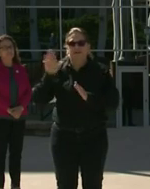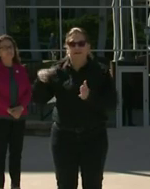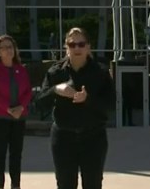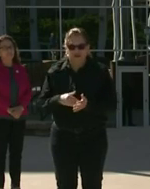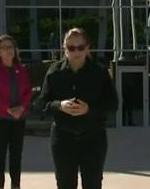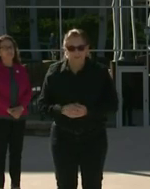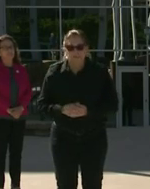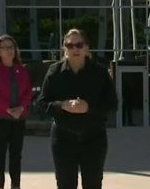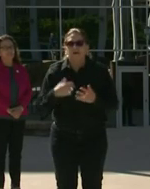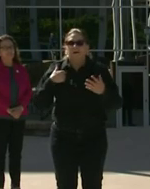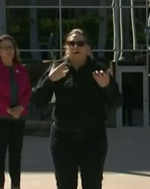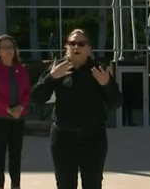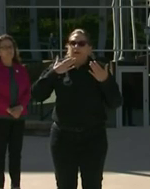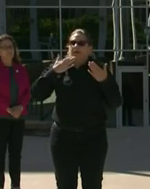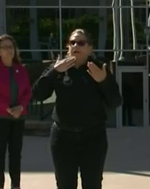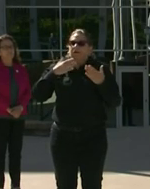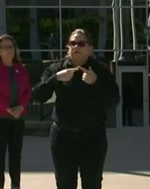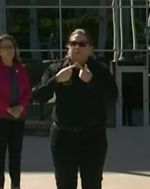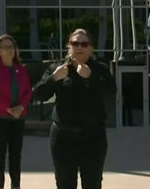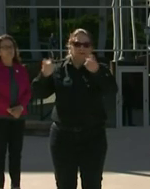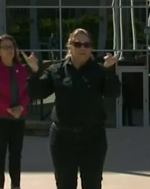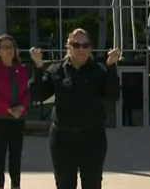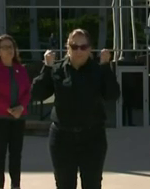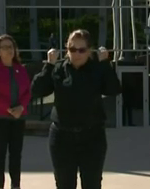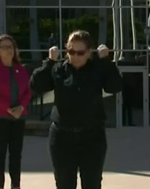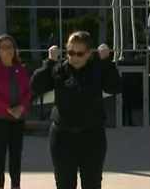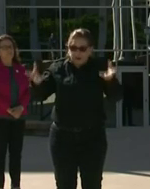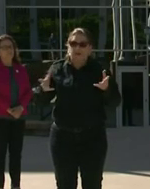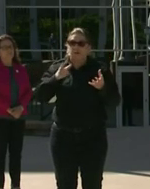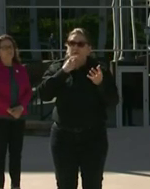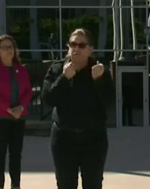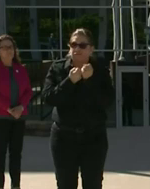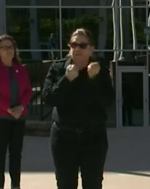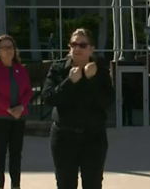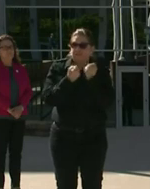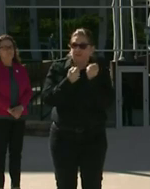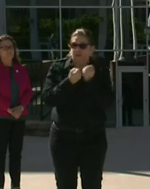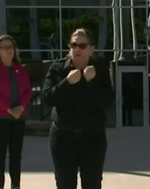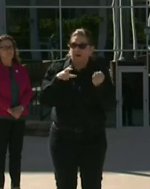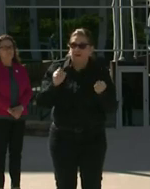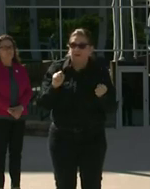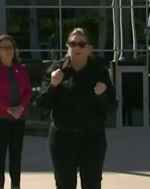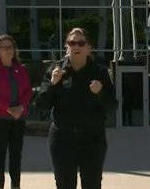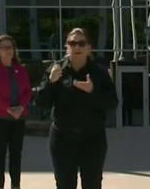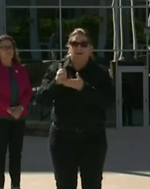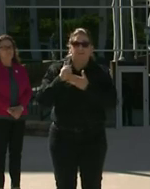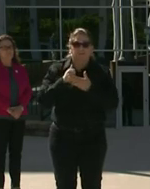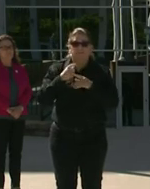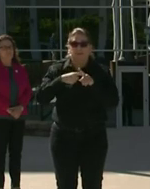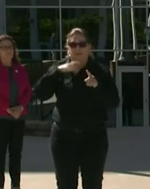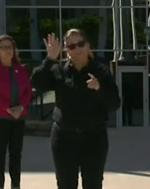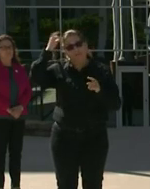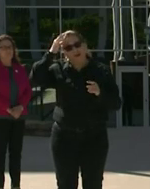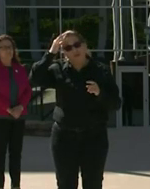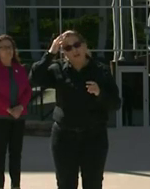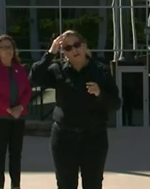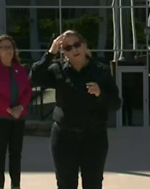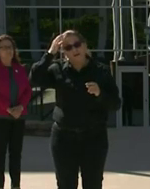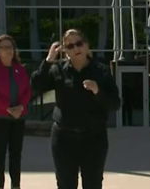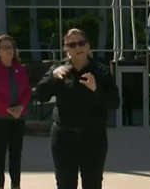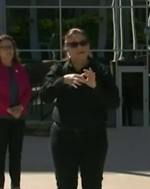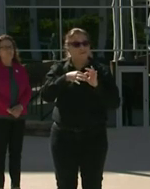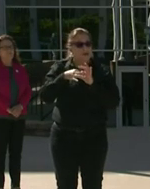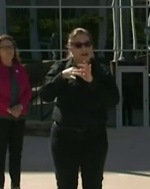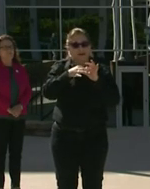Columbia's request for a major disaster, as well as the assistance of our Federal Coordinating Officer, Mr. Don Keldson from FEMA, who is